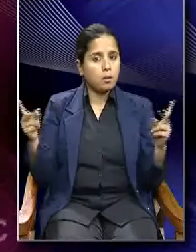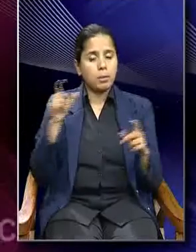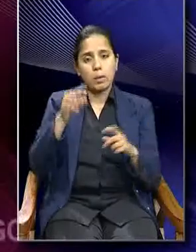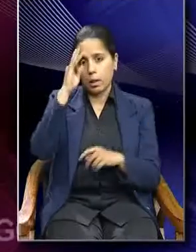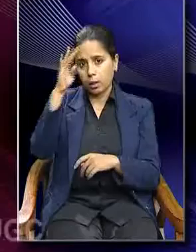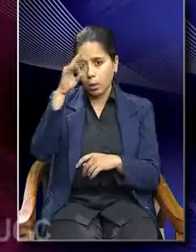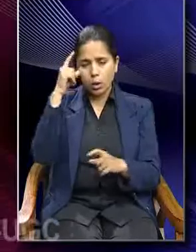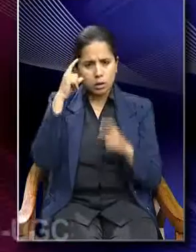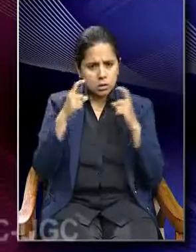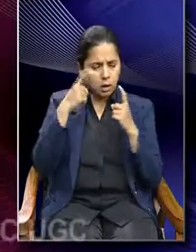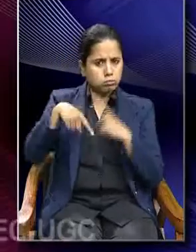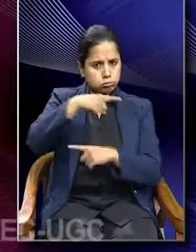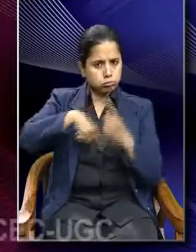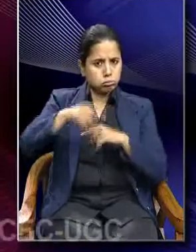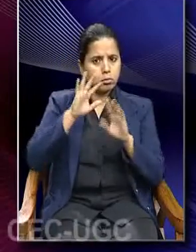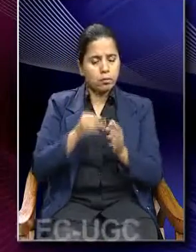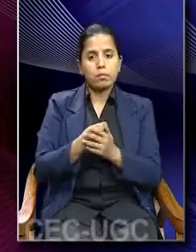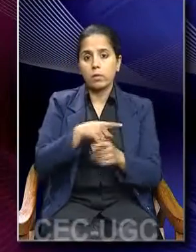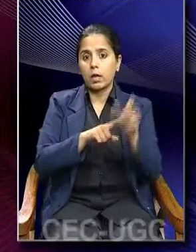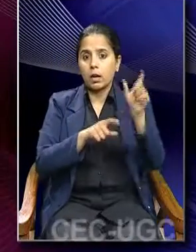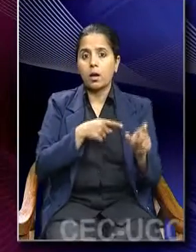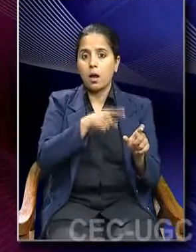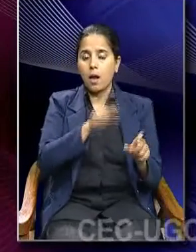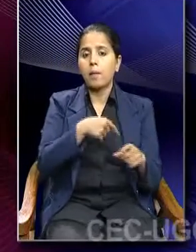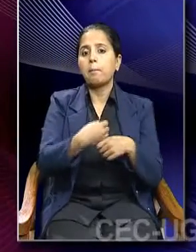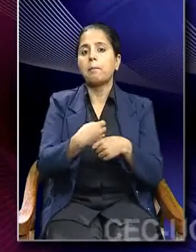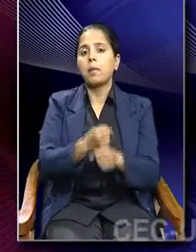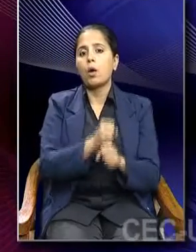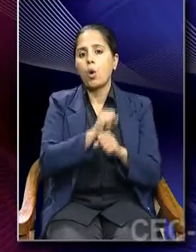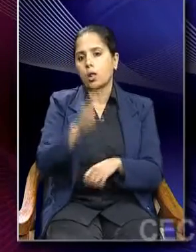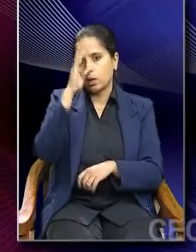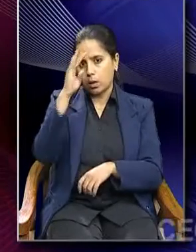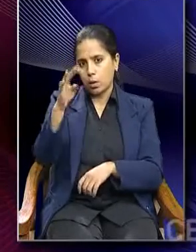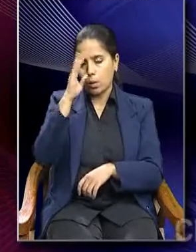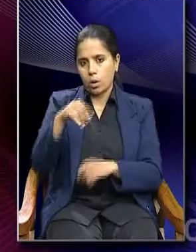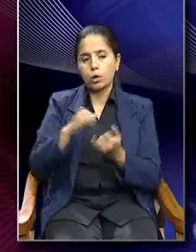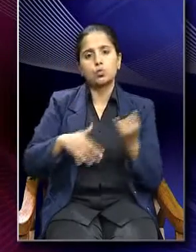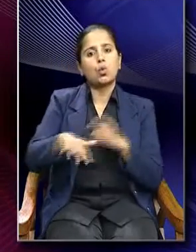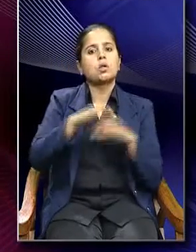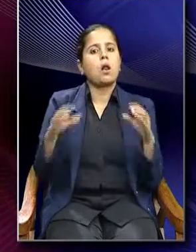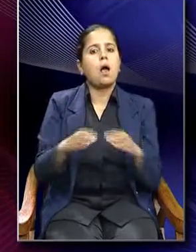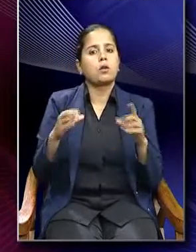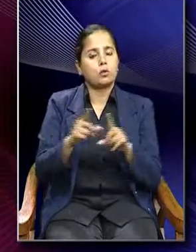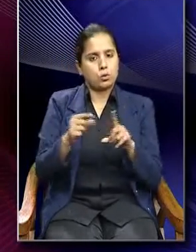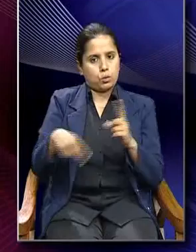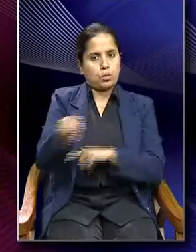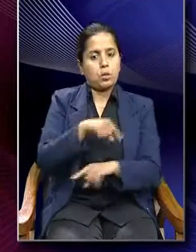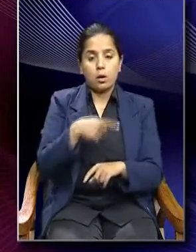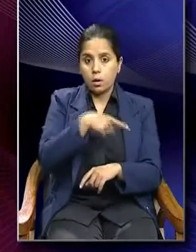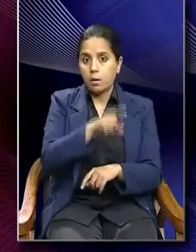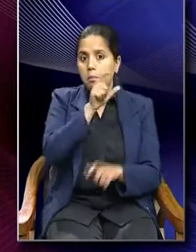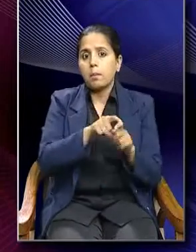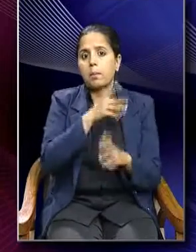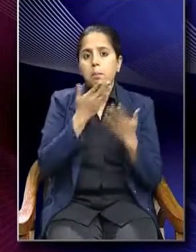theoretical thinkers around. So, he is developing his theory of social action, in which he would